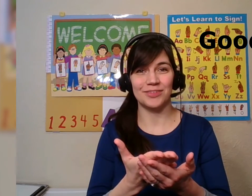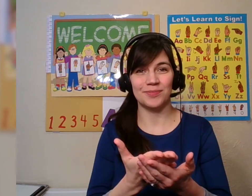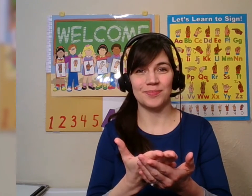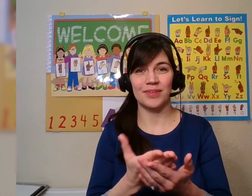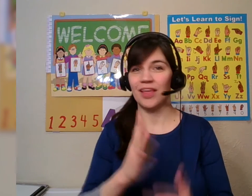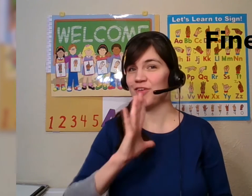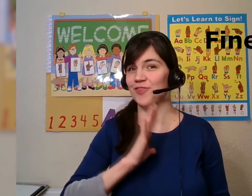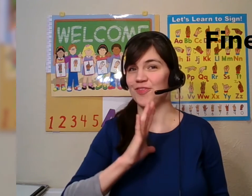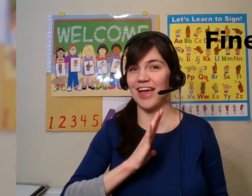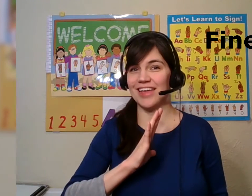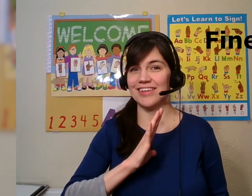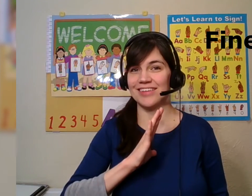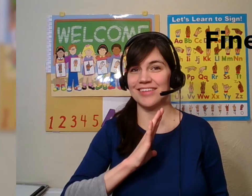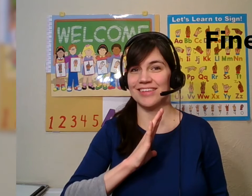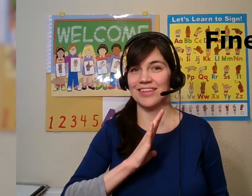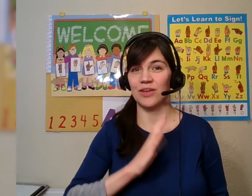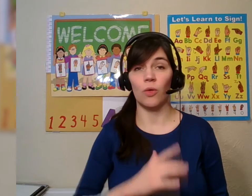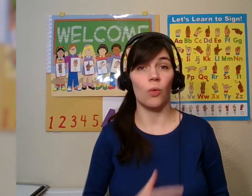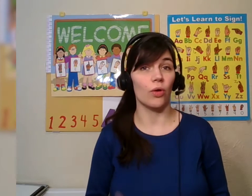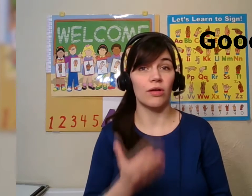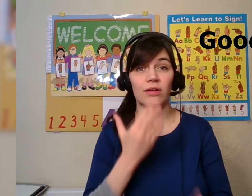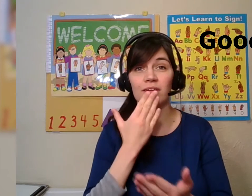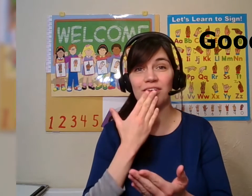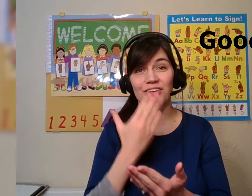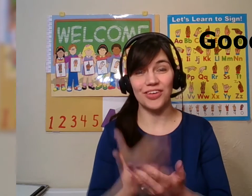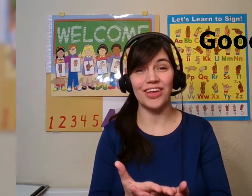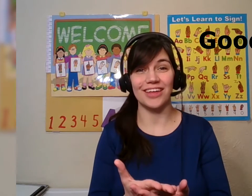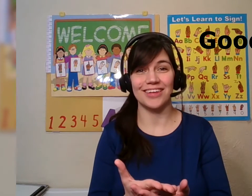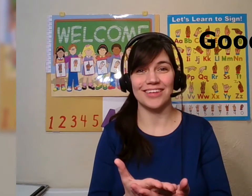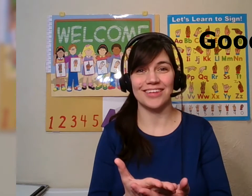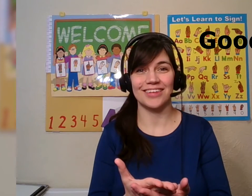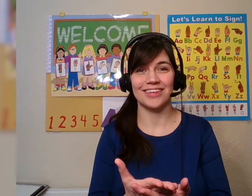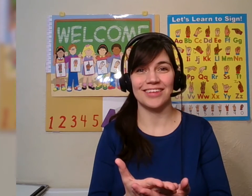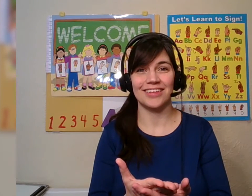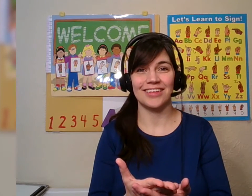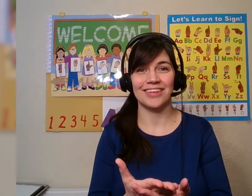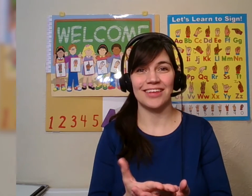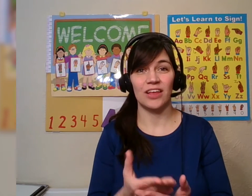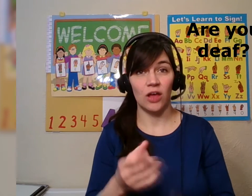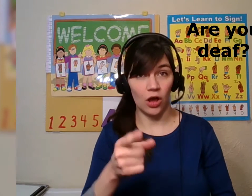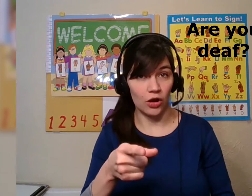Fine or good. Are